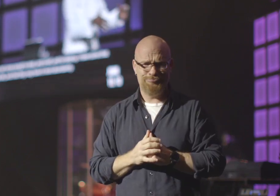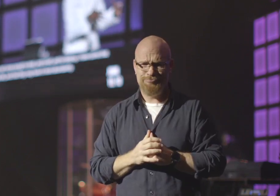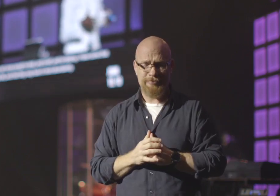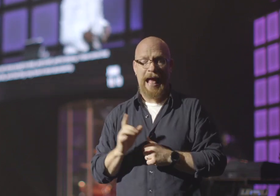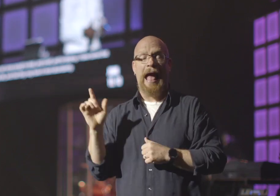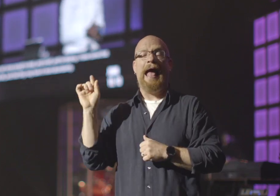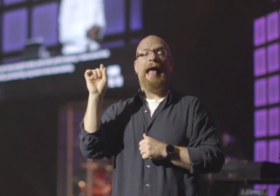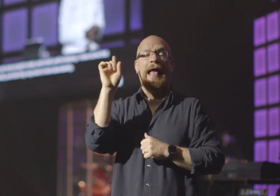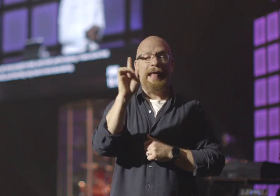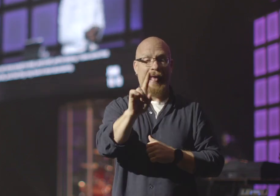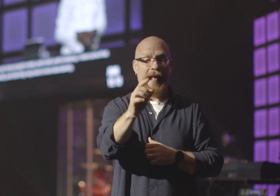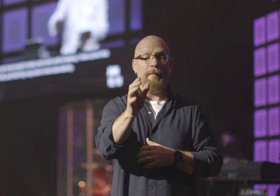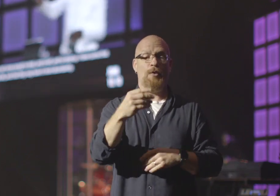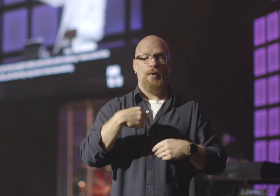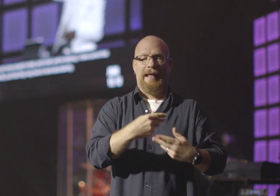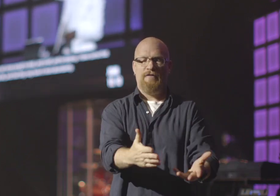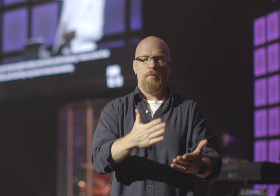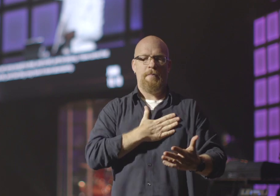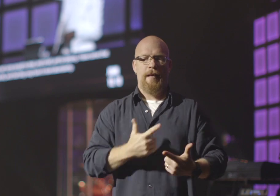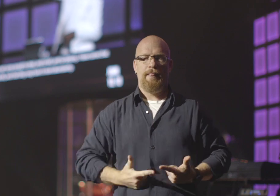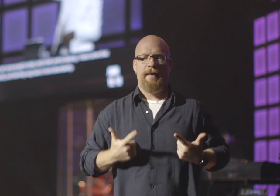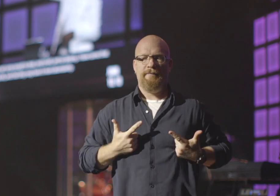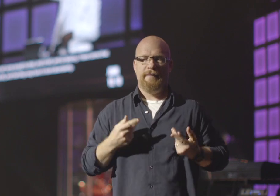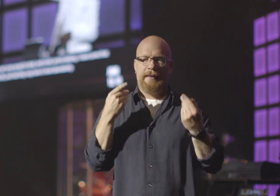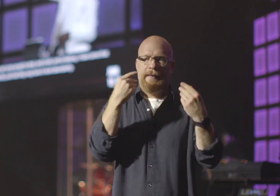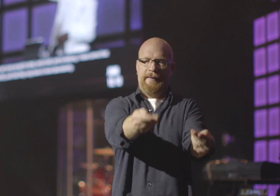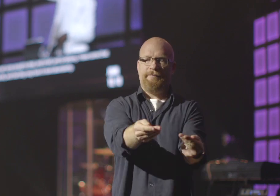might have my life. And they, so he said,